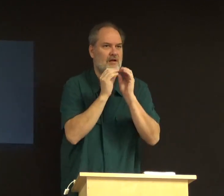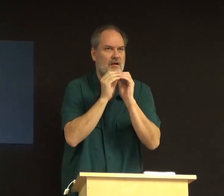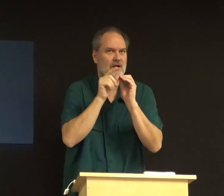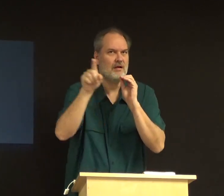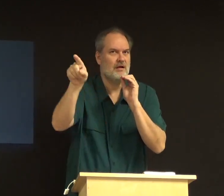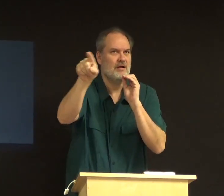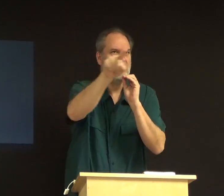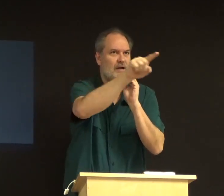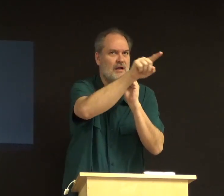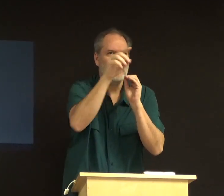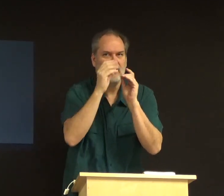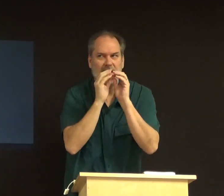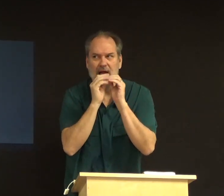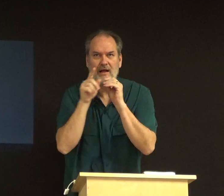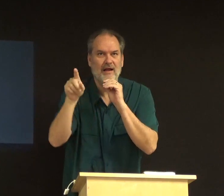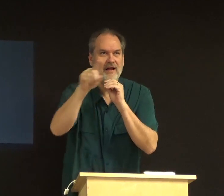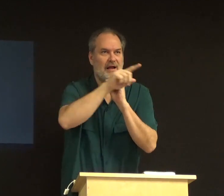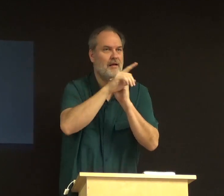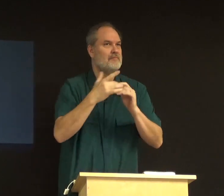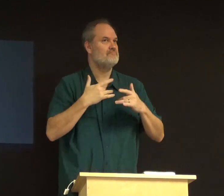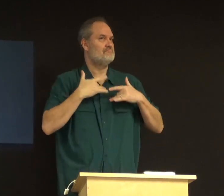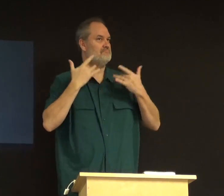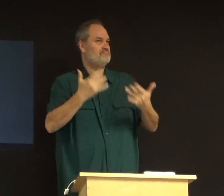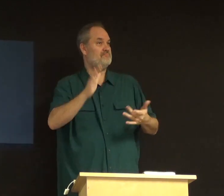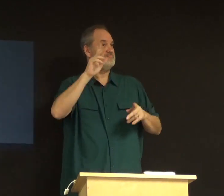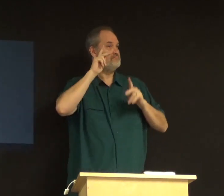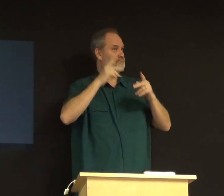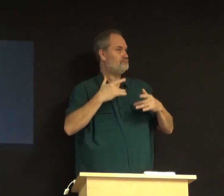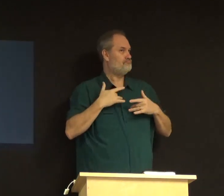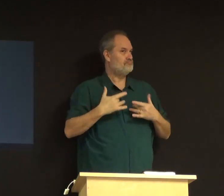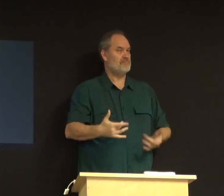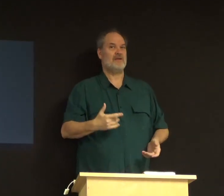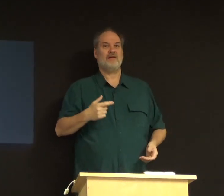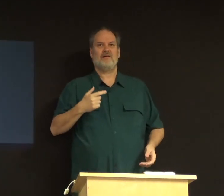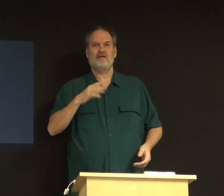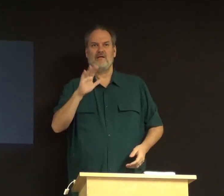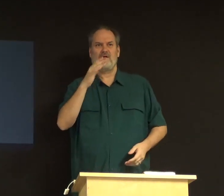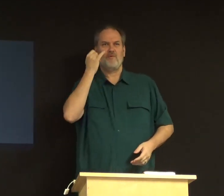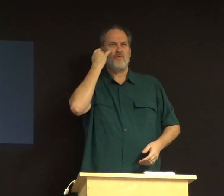They were concerned about how the people or their books feel. You